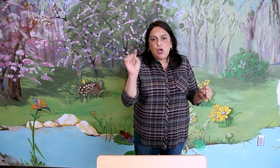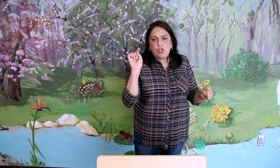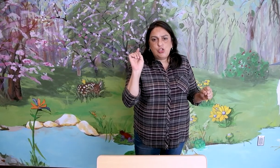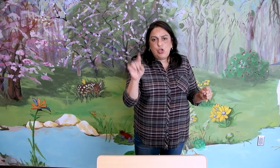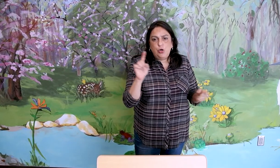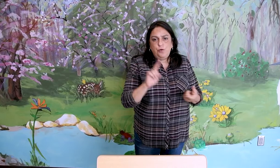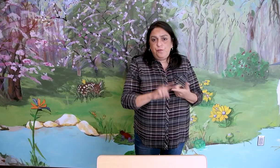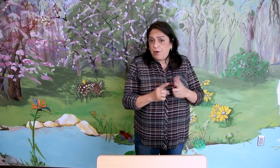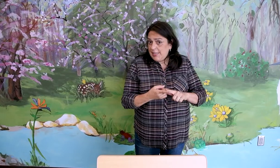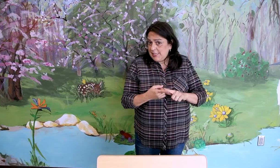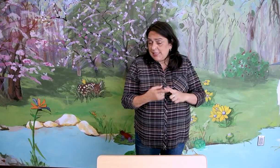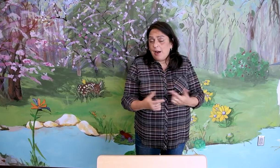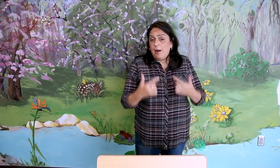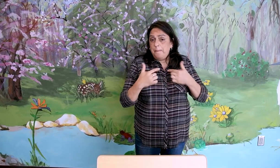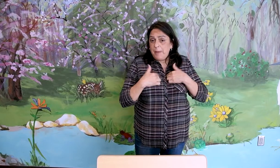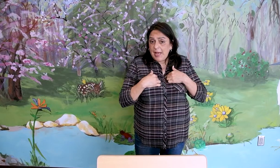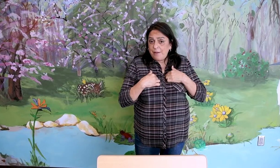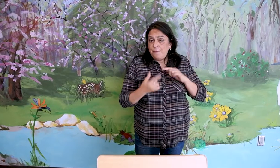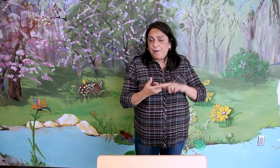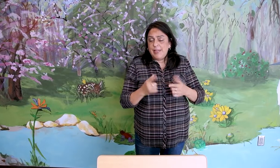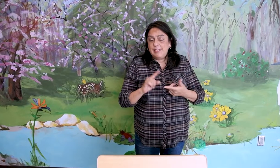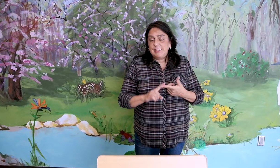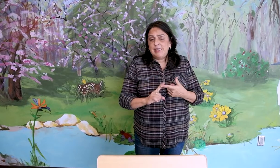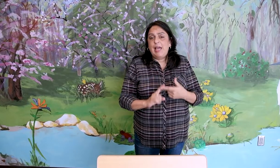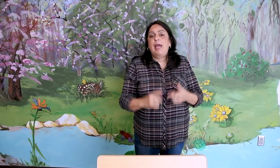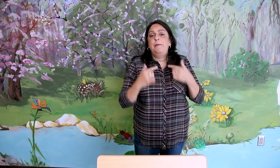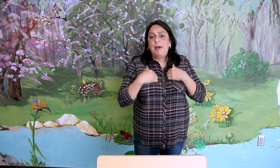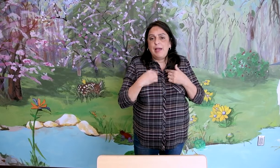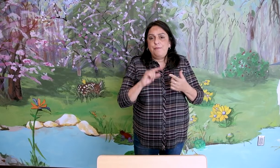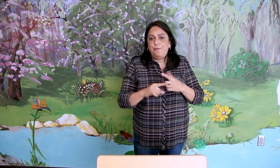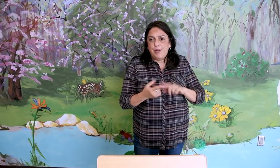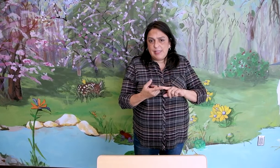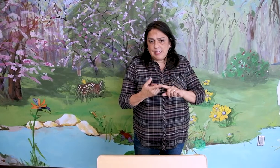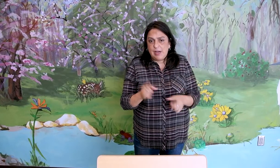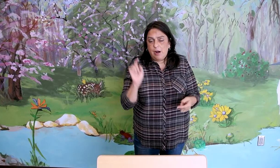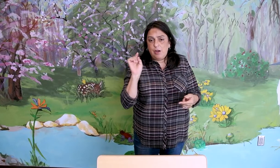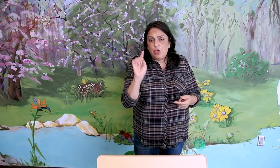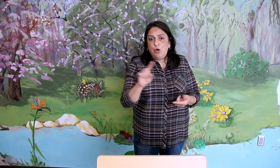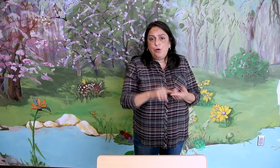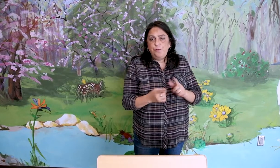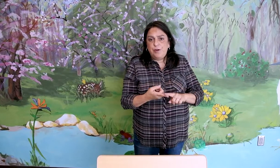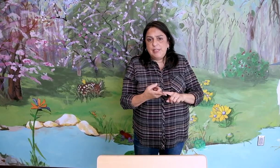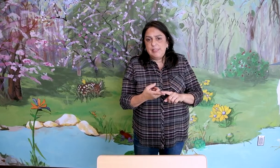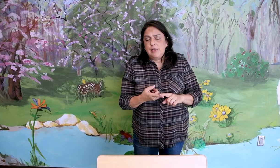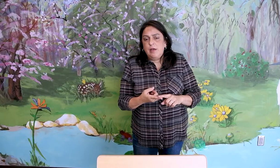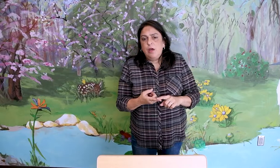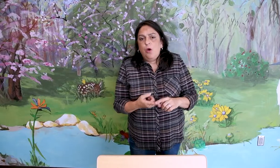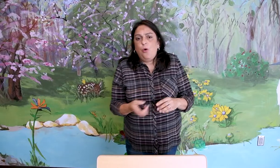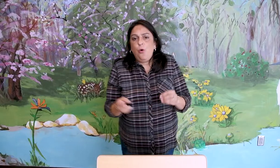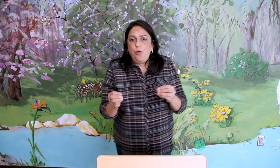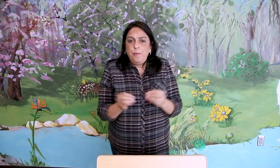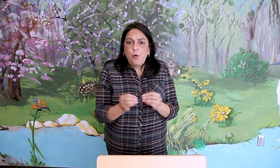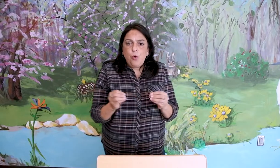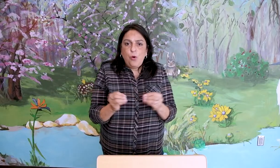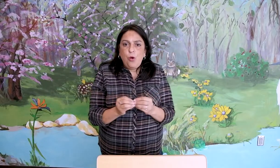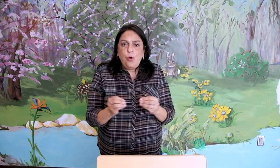'Cause your friends are my friends and my friends are your friends. Oh, the more we